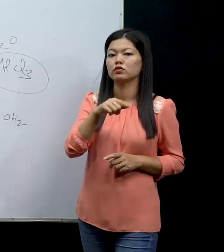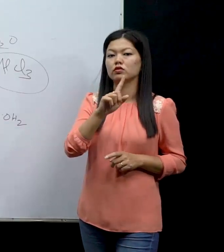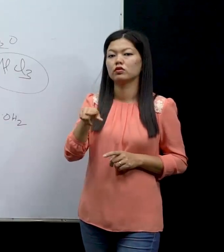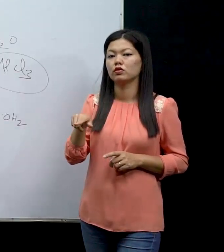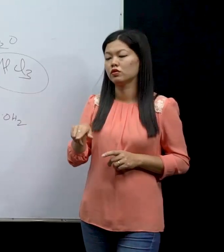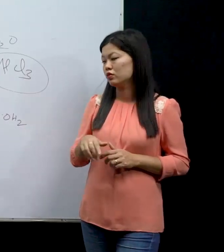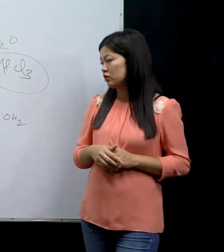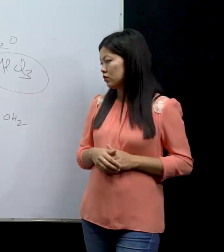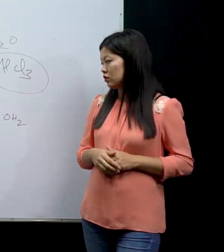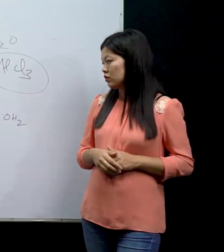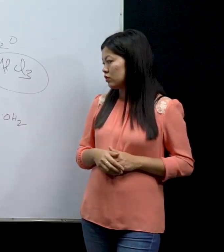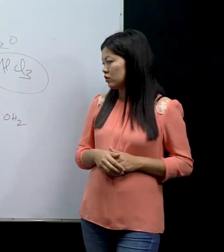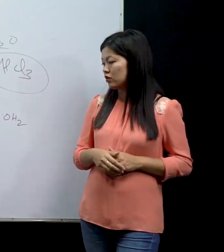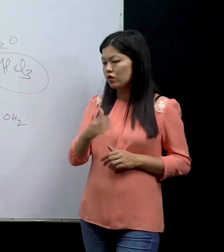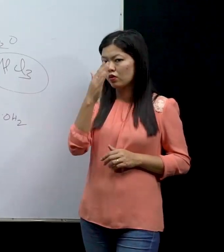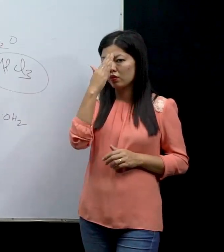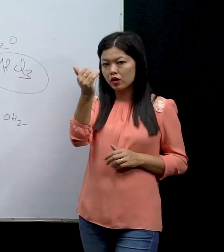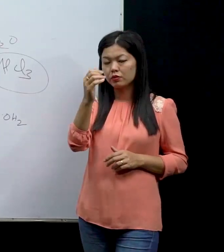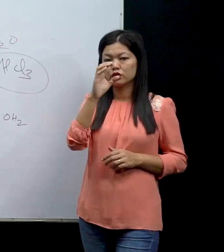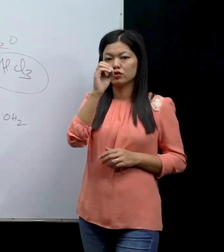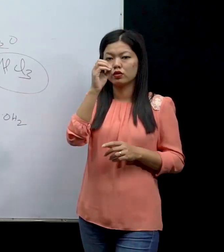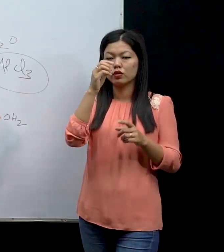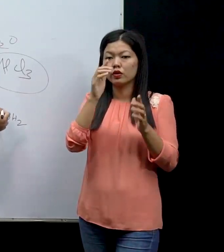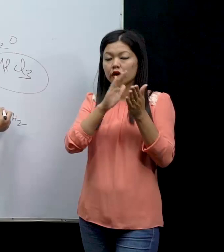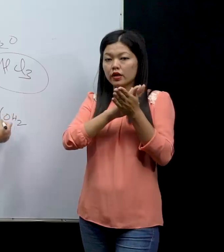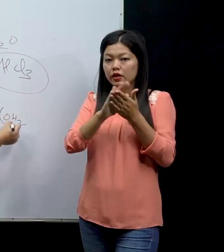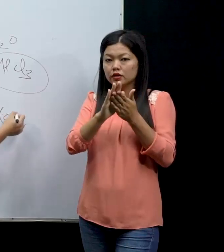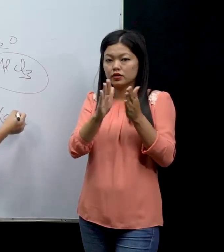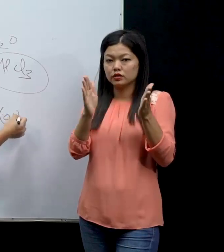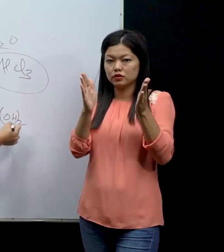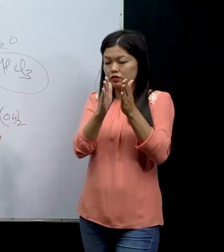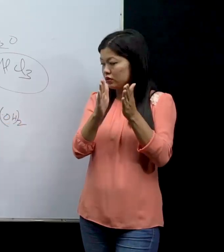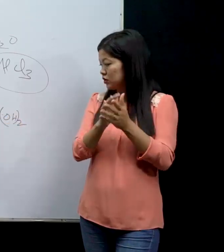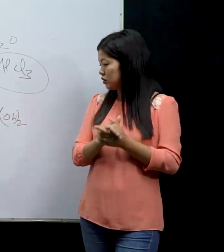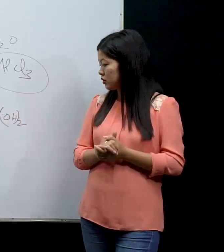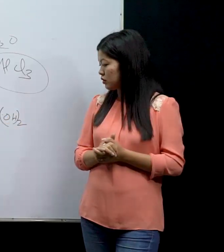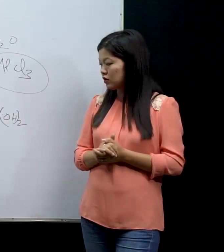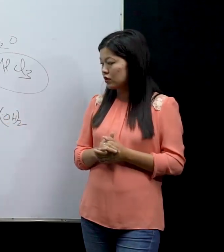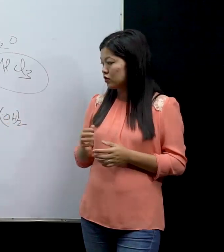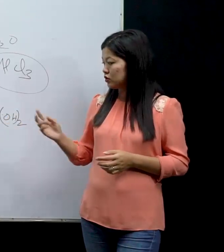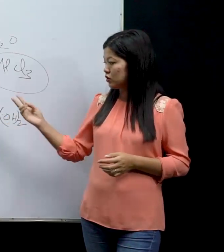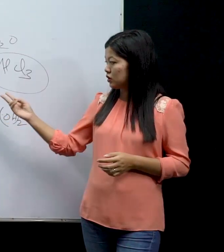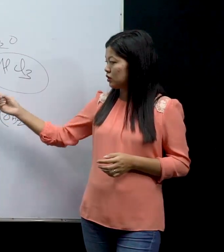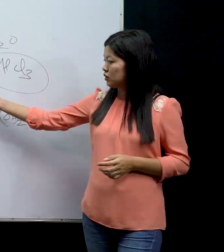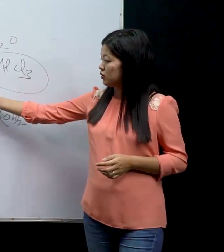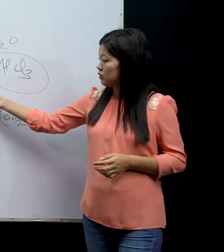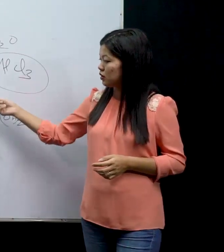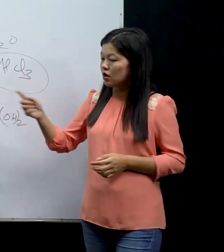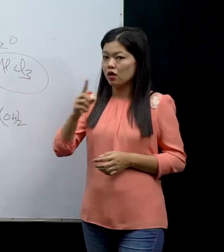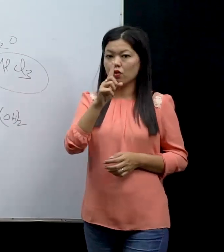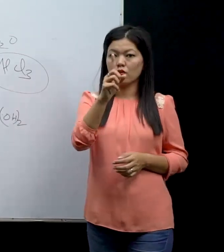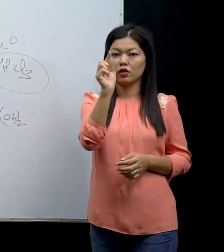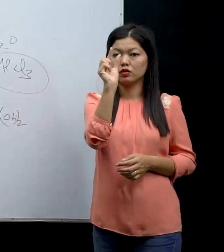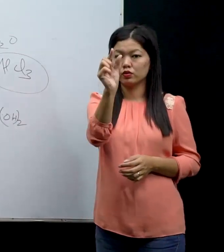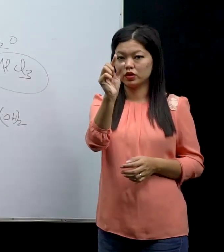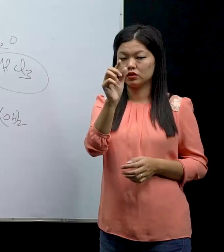wrong, because this is together, right? So you have to put a bracket, okay? So this is how we get